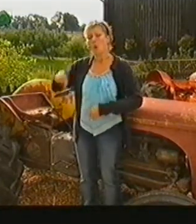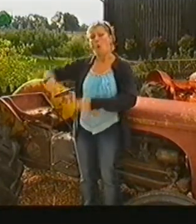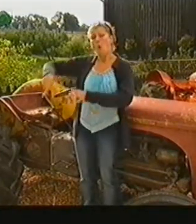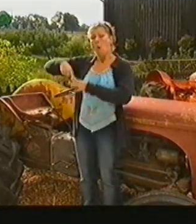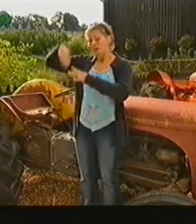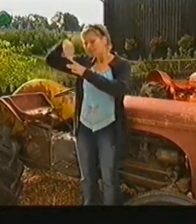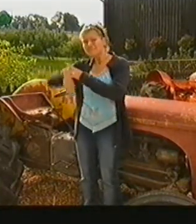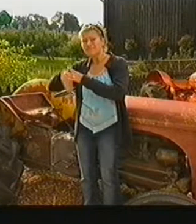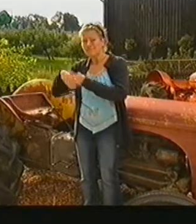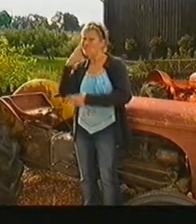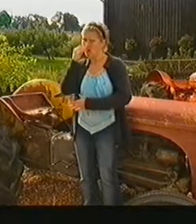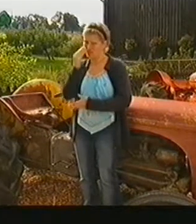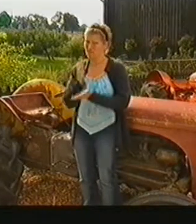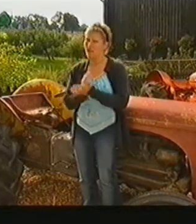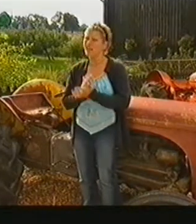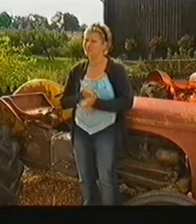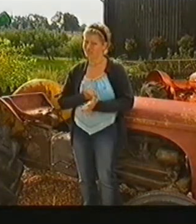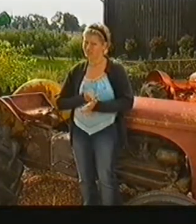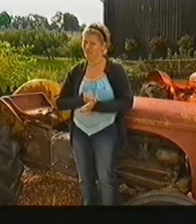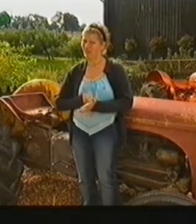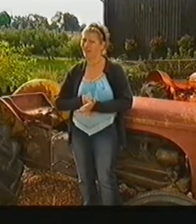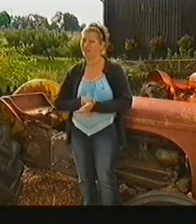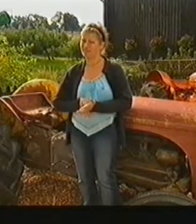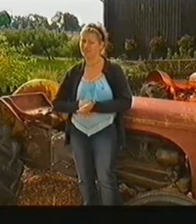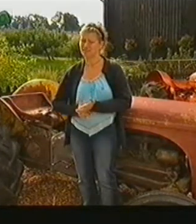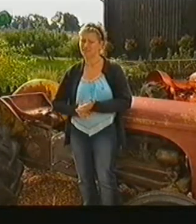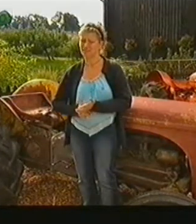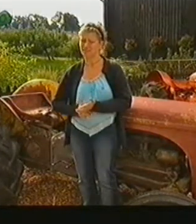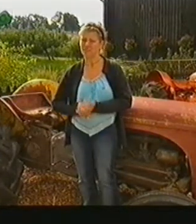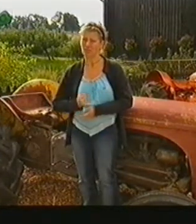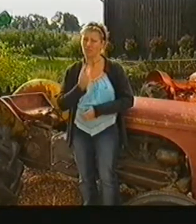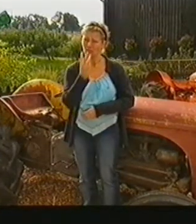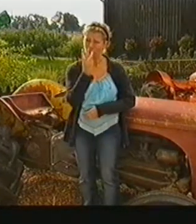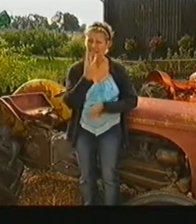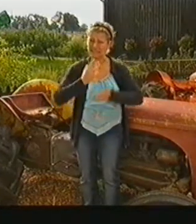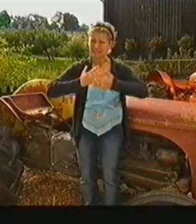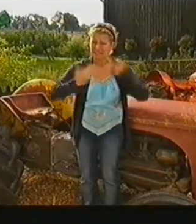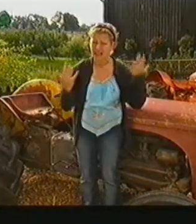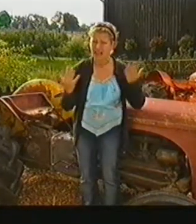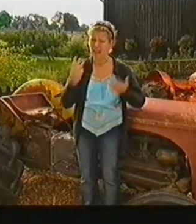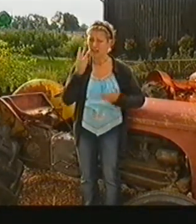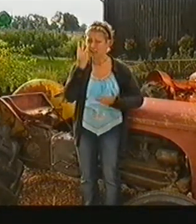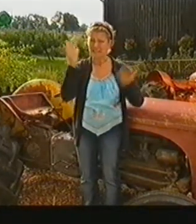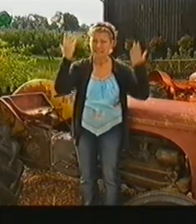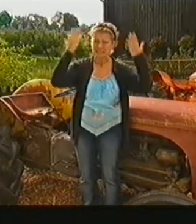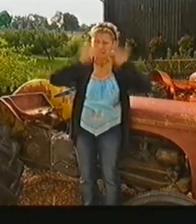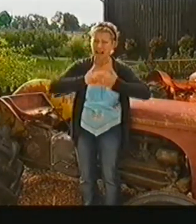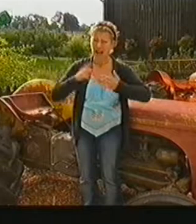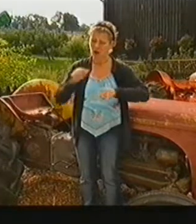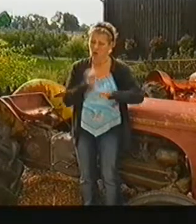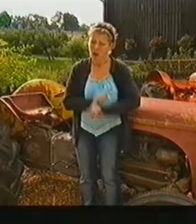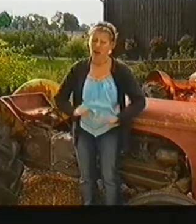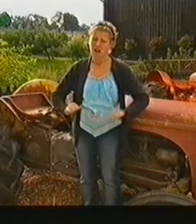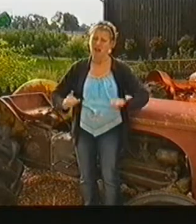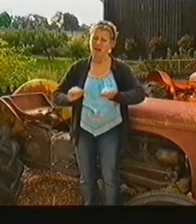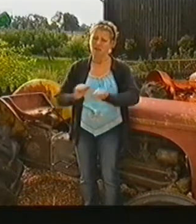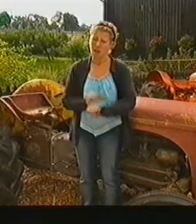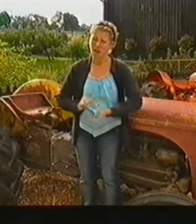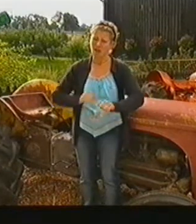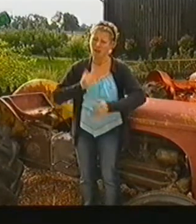hill. Down the hole the foxes were beginning to starve. For 3 days and 3 nights this waiting game